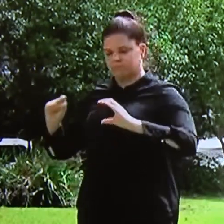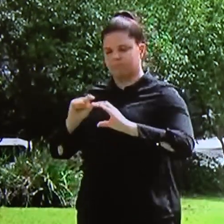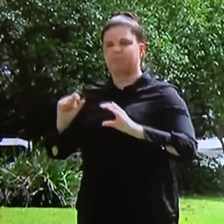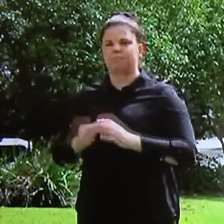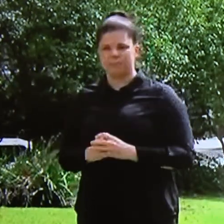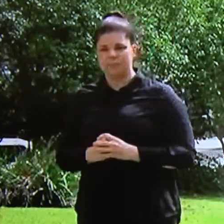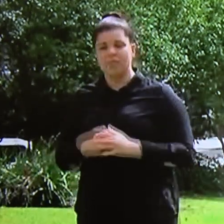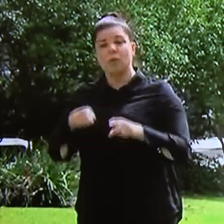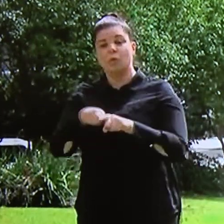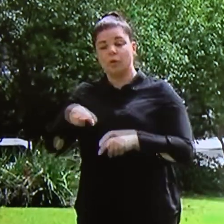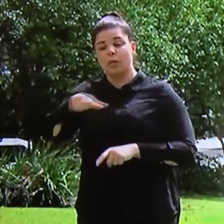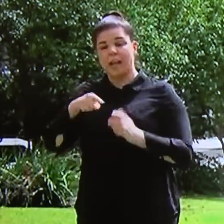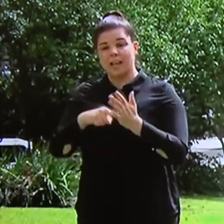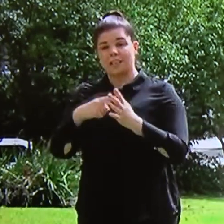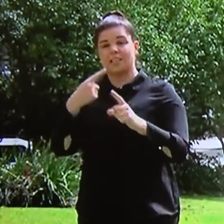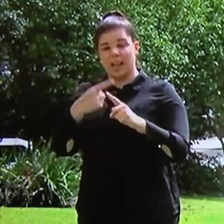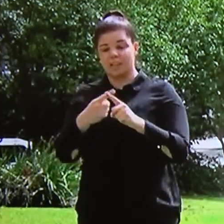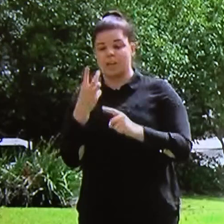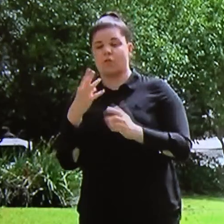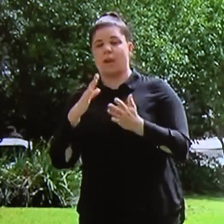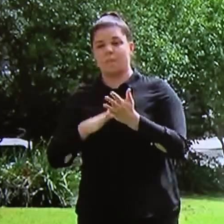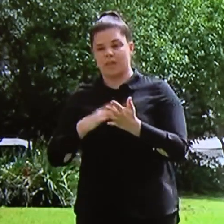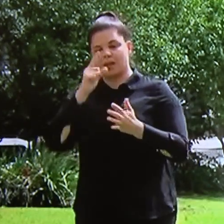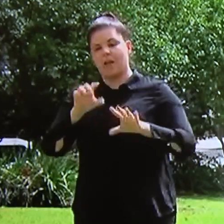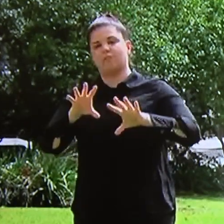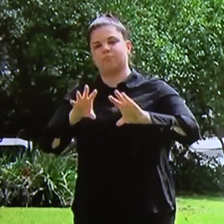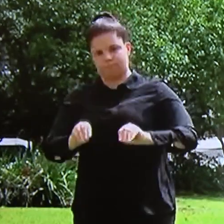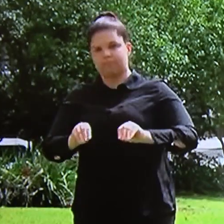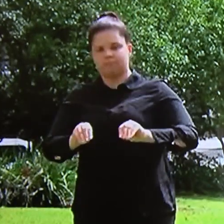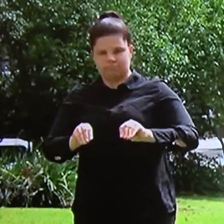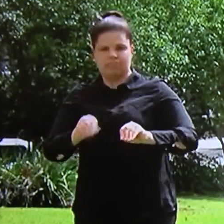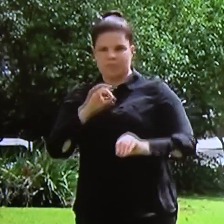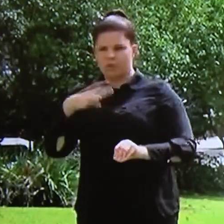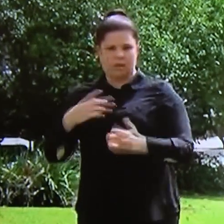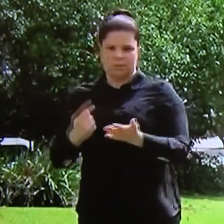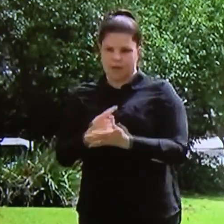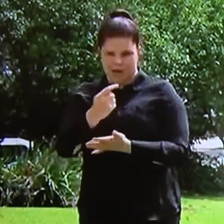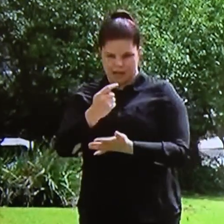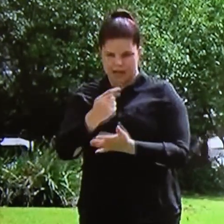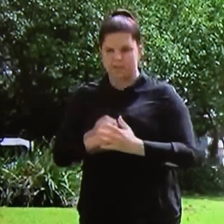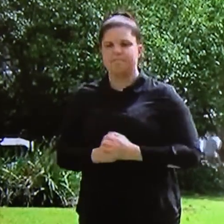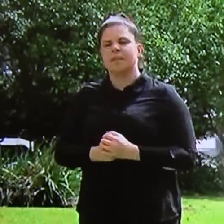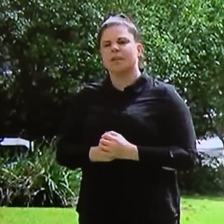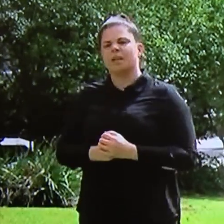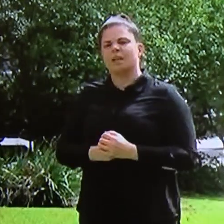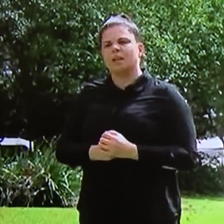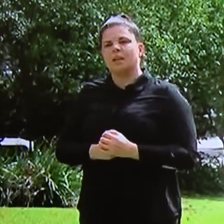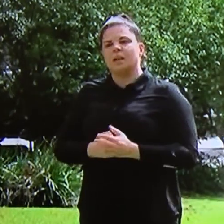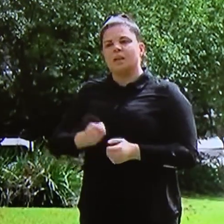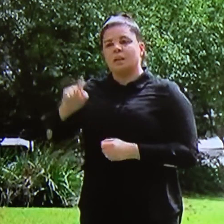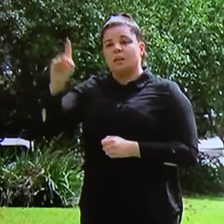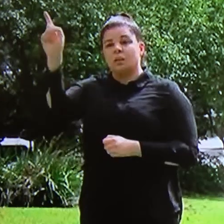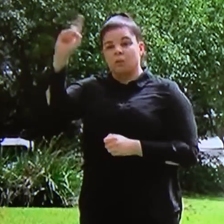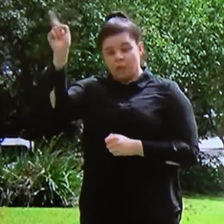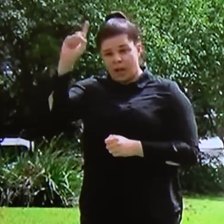months for those who have yet to pay their land tax bill for this year. This policy today is not occurring